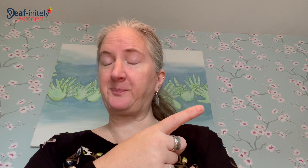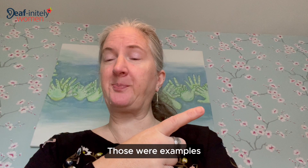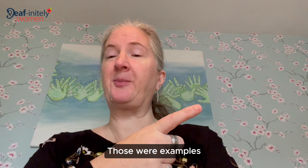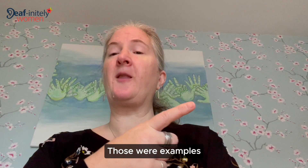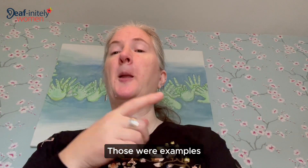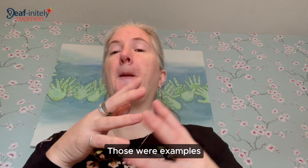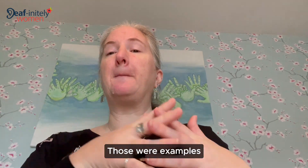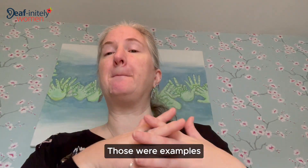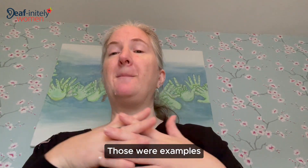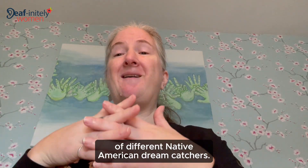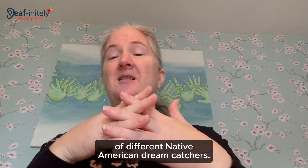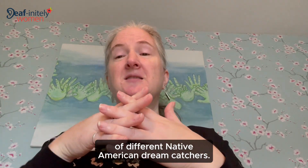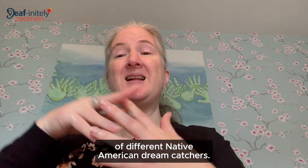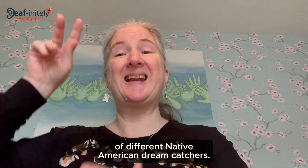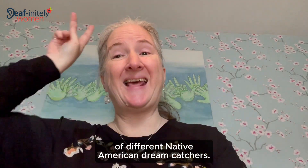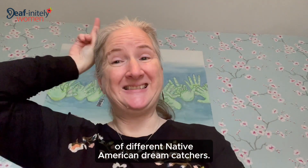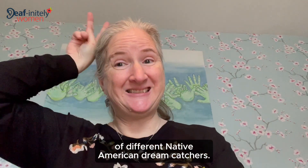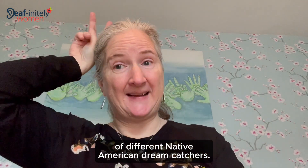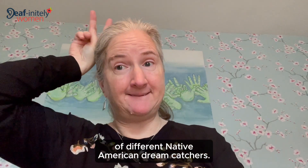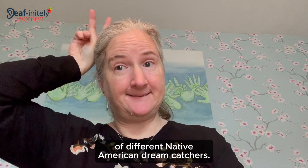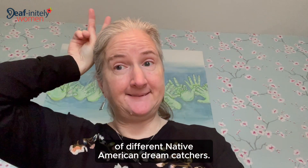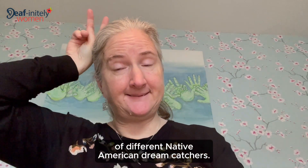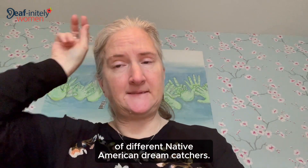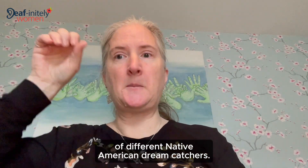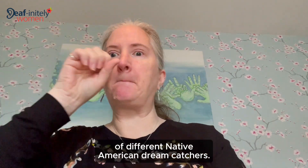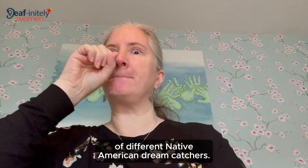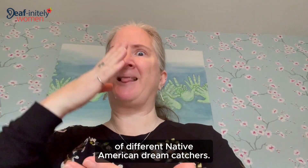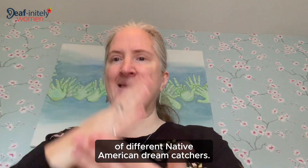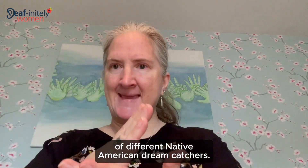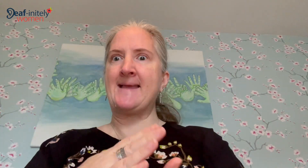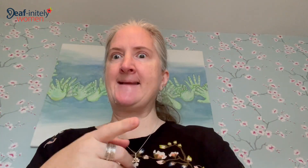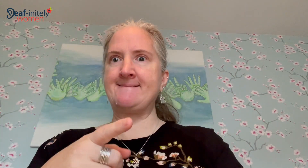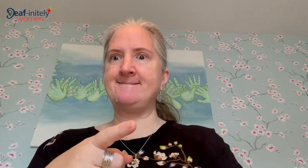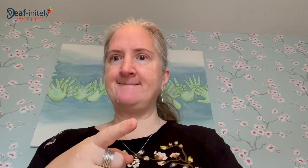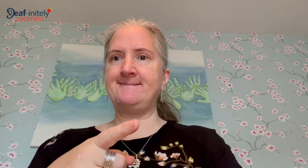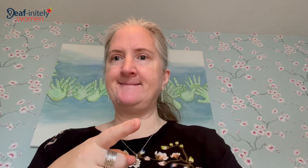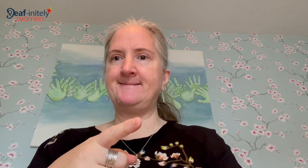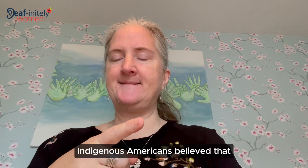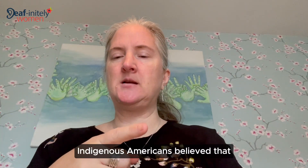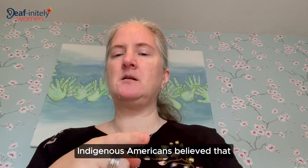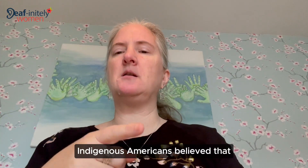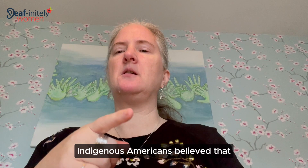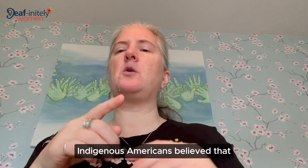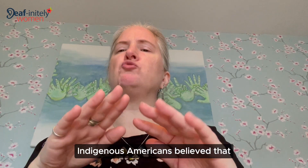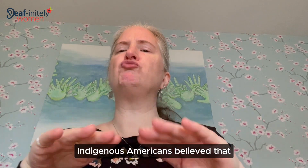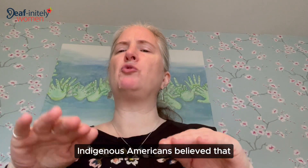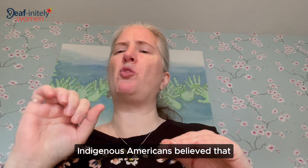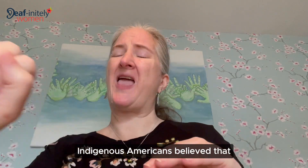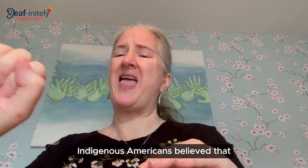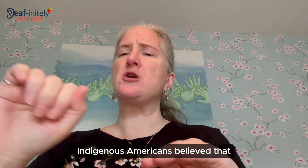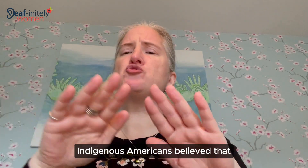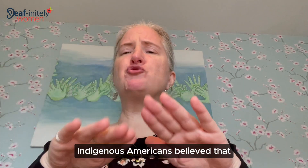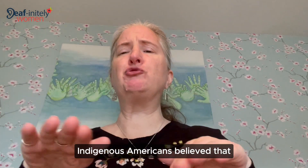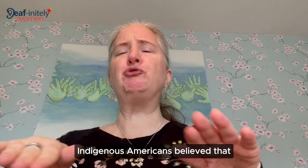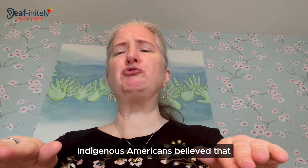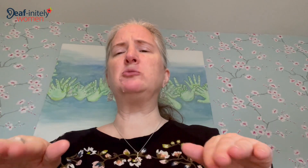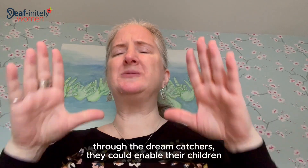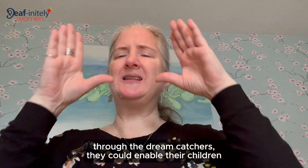Those were examples of different Native American dream catchers. Indigenous Americans believed that through the